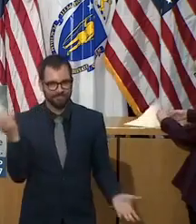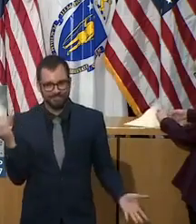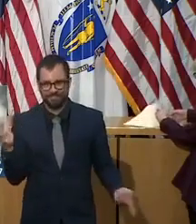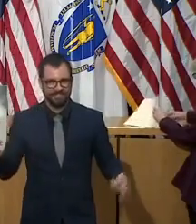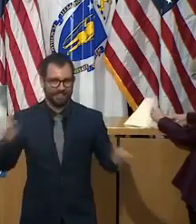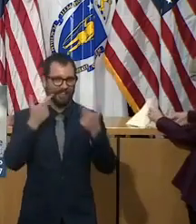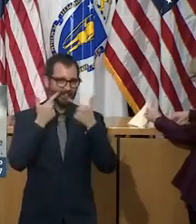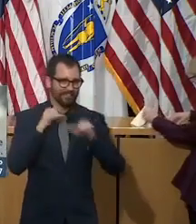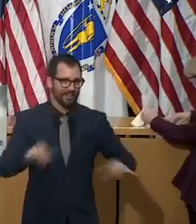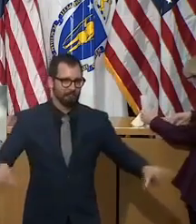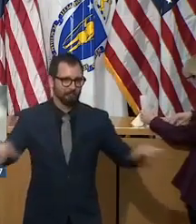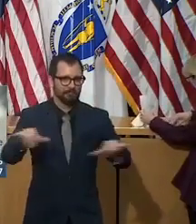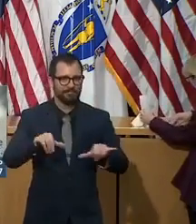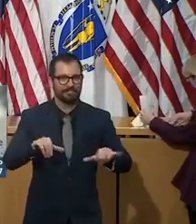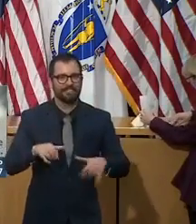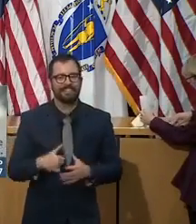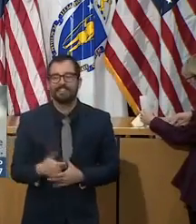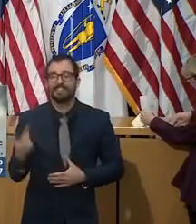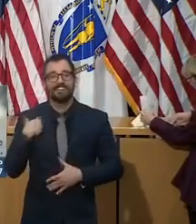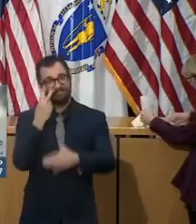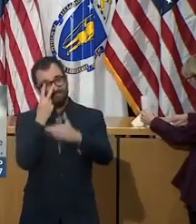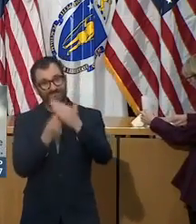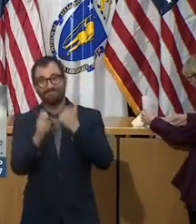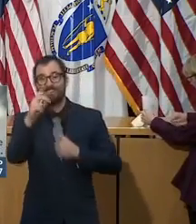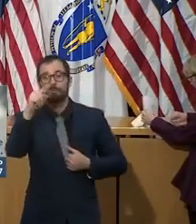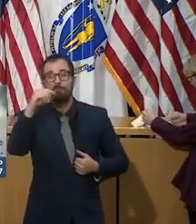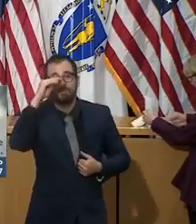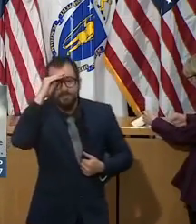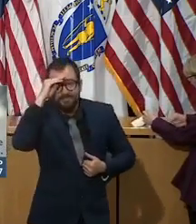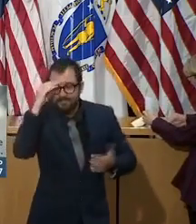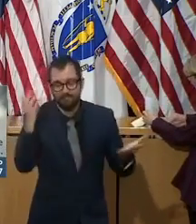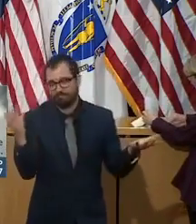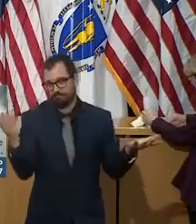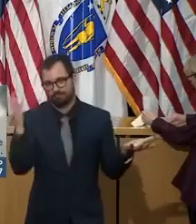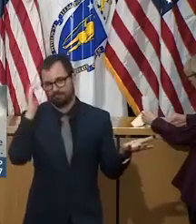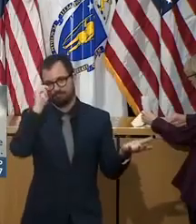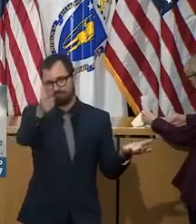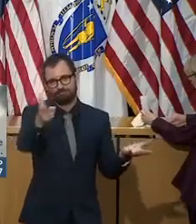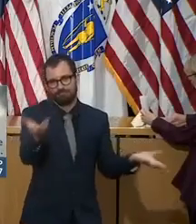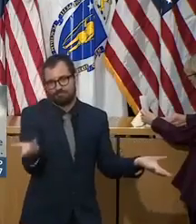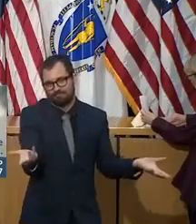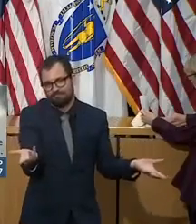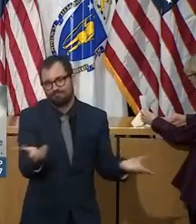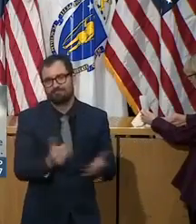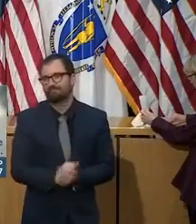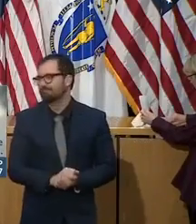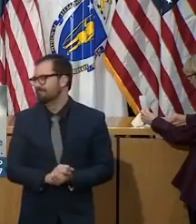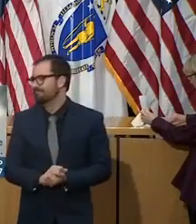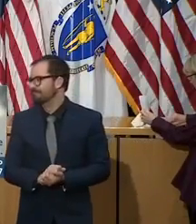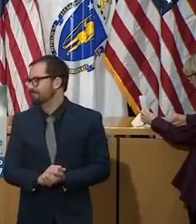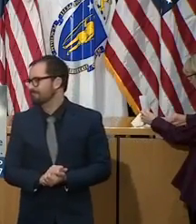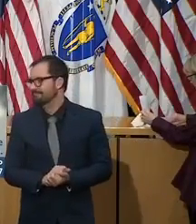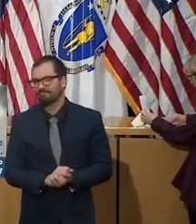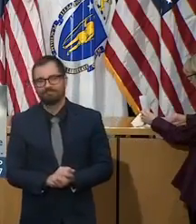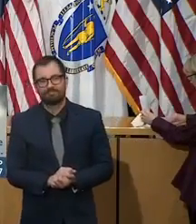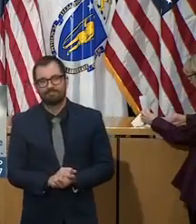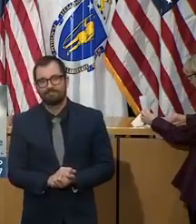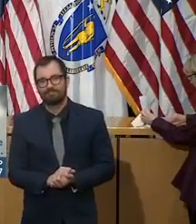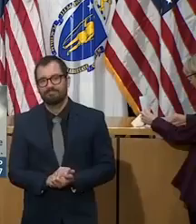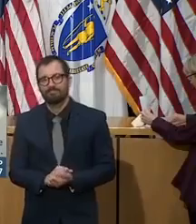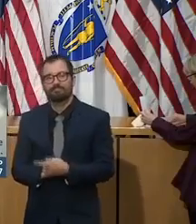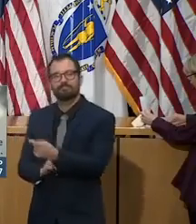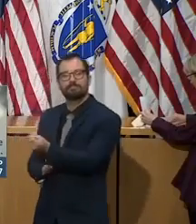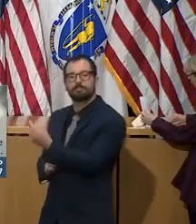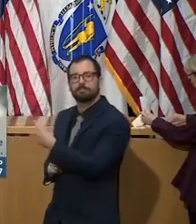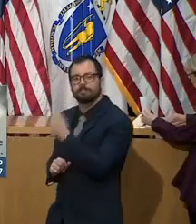talking to the city of Boston about it. You talk about your dad a lot, how you're not able to really Yep. the way you used to. A lot of